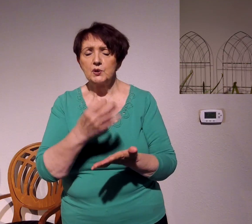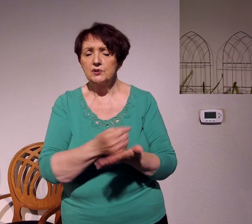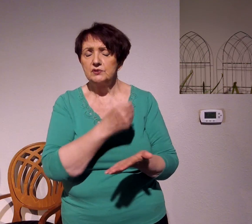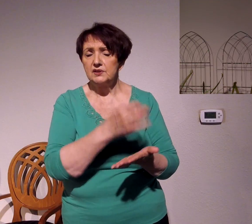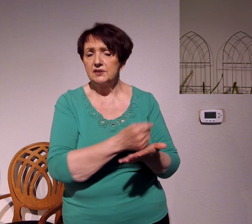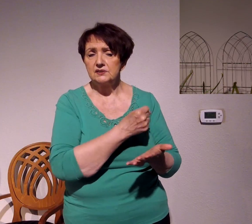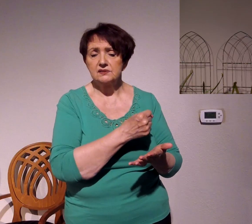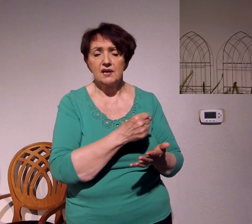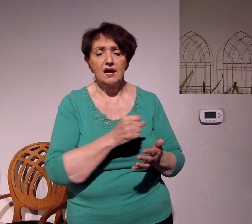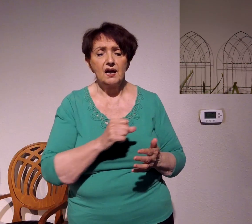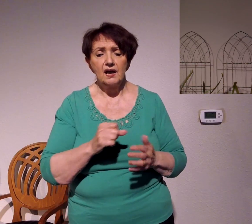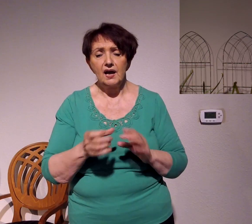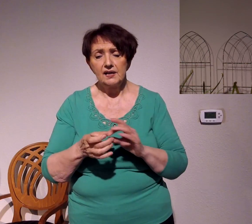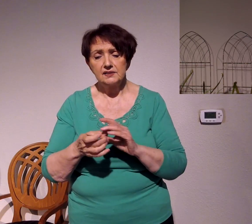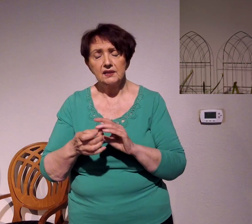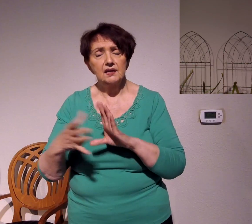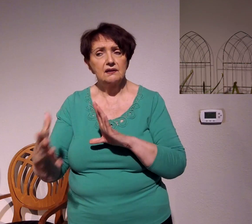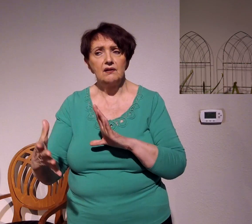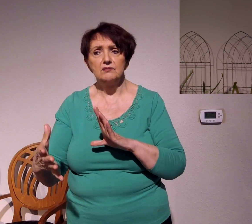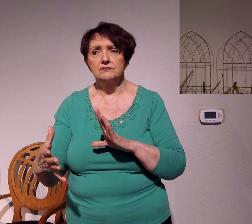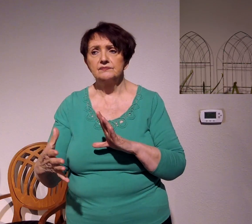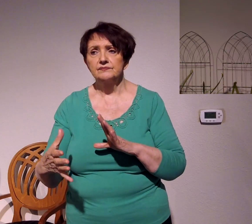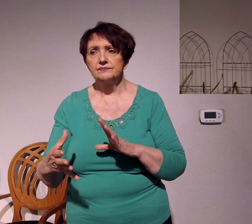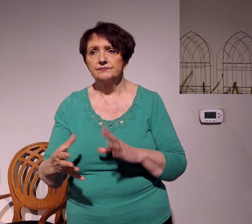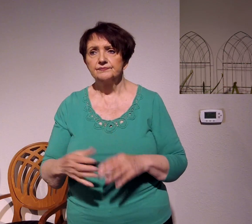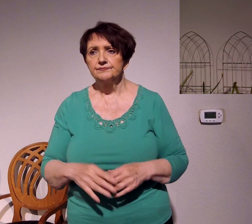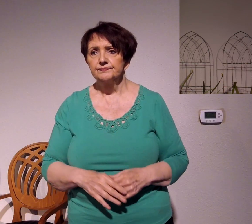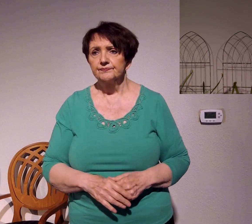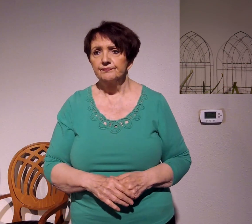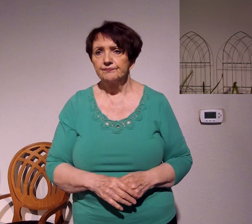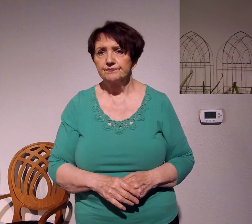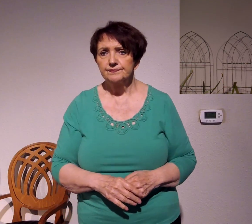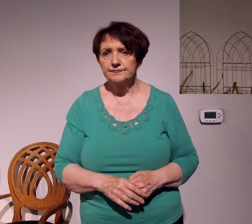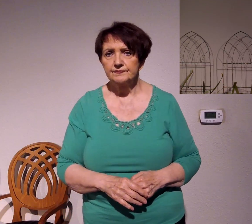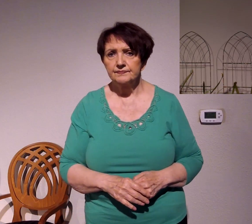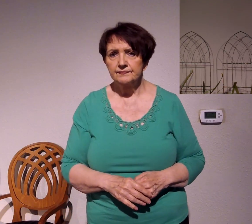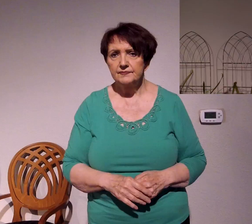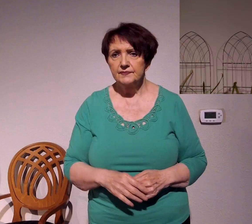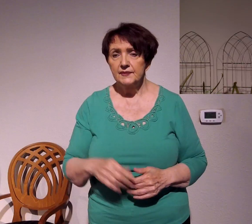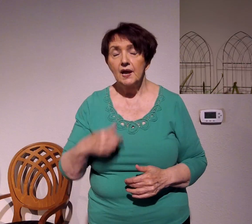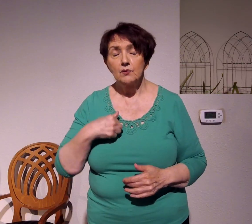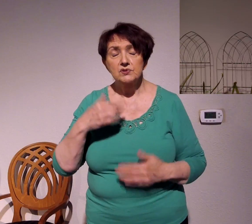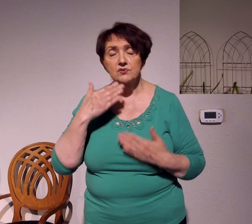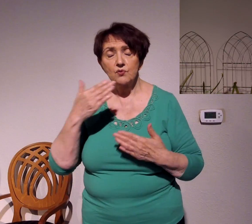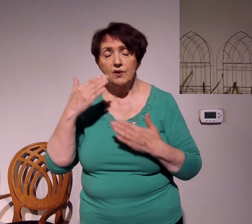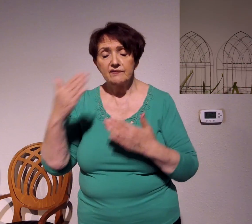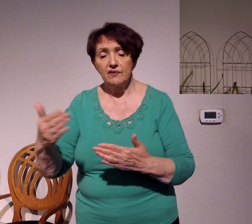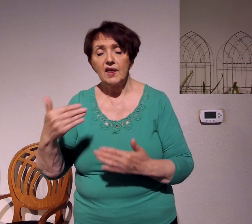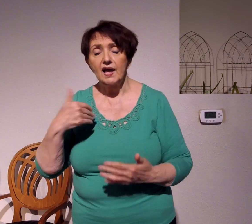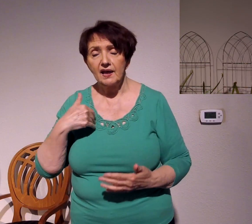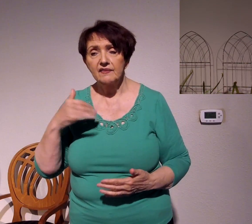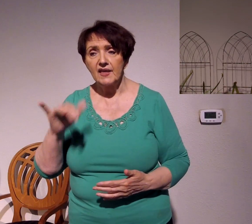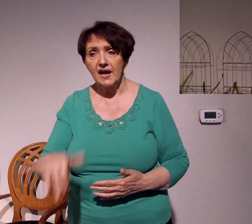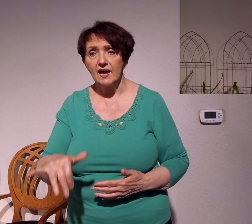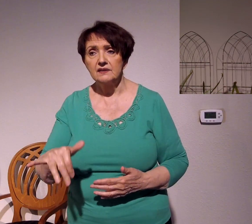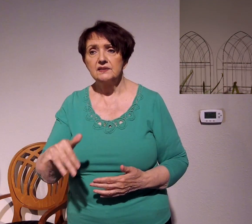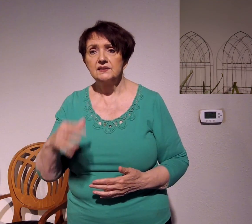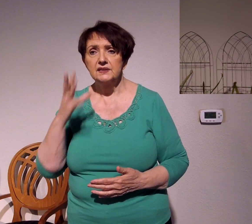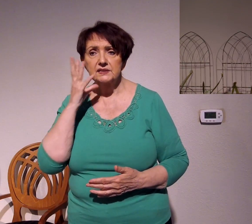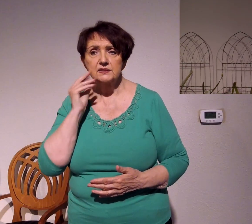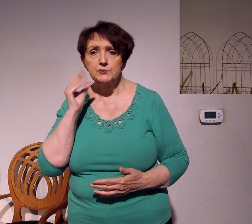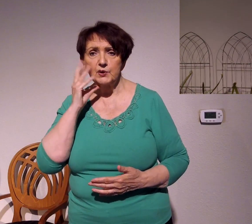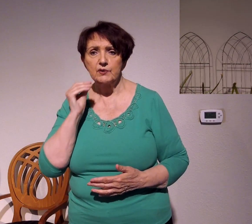expressions to include in my life. And I was grateful that I got to have that mystical experience of that